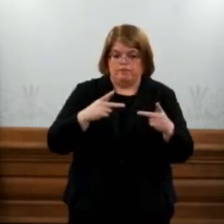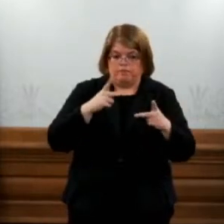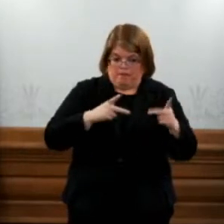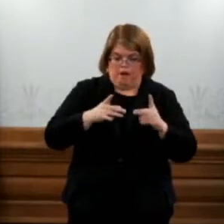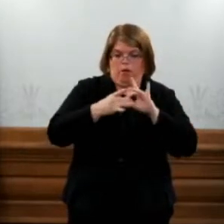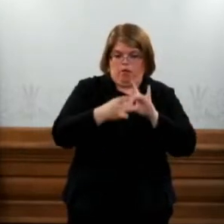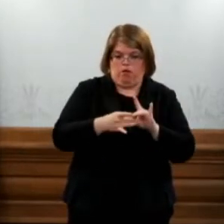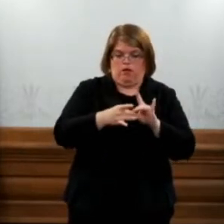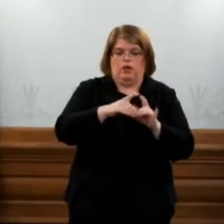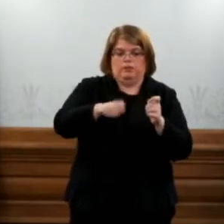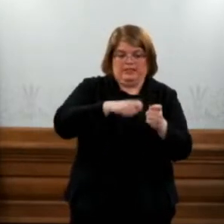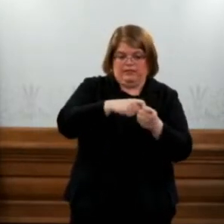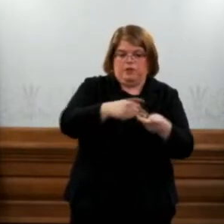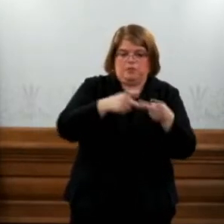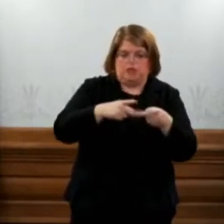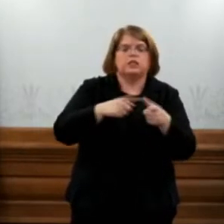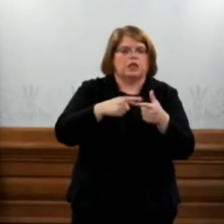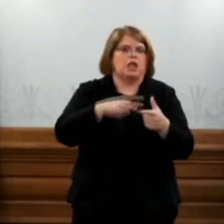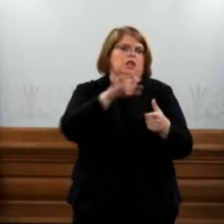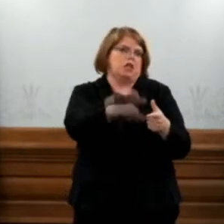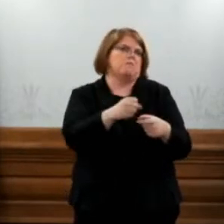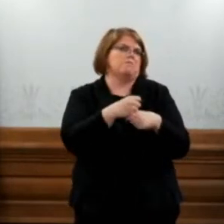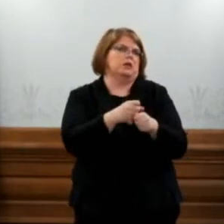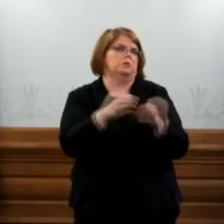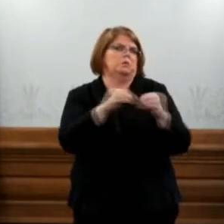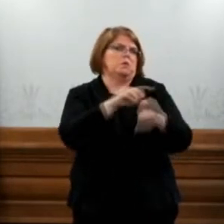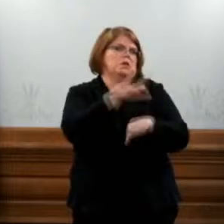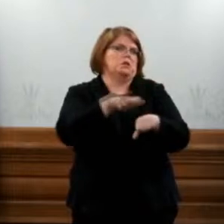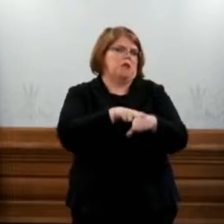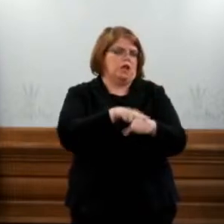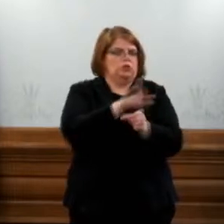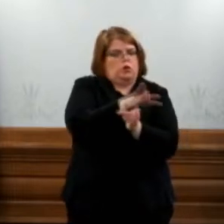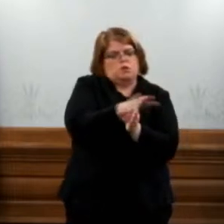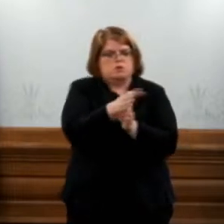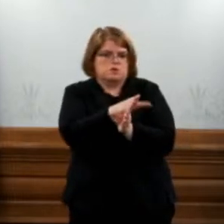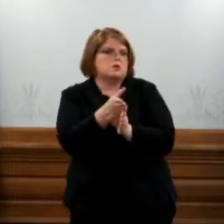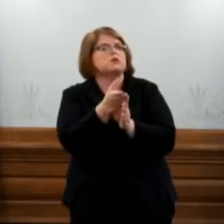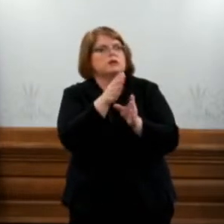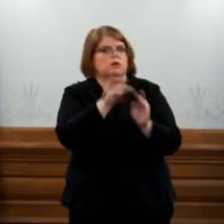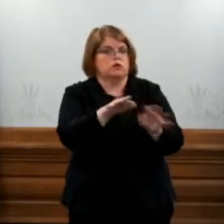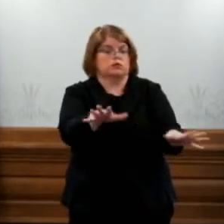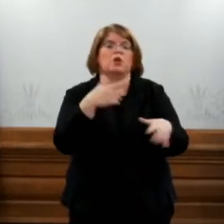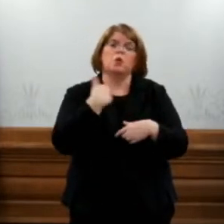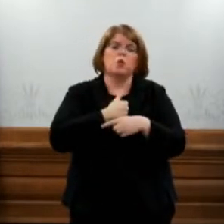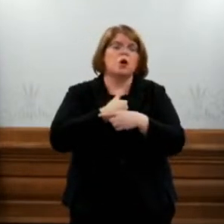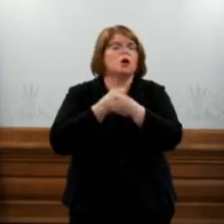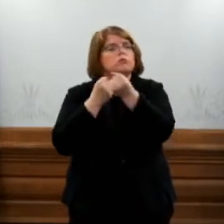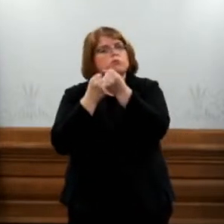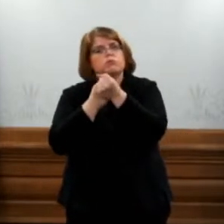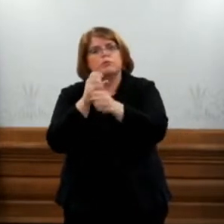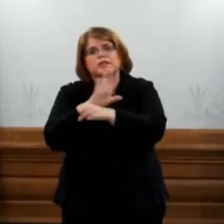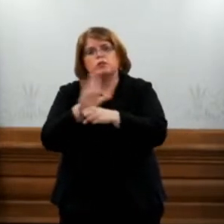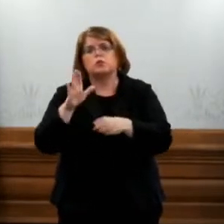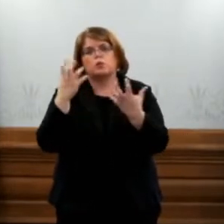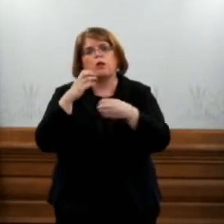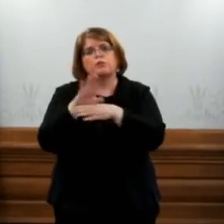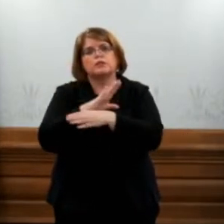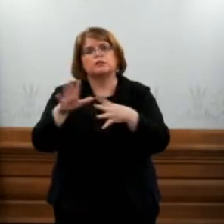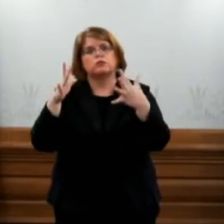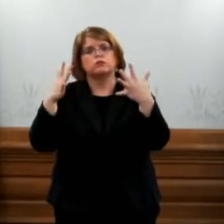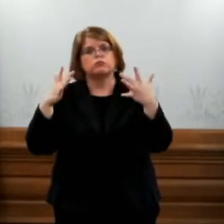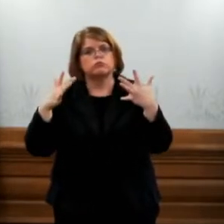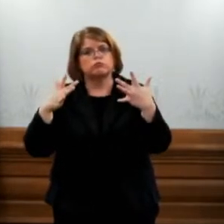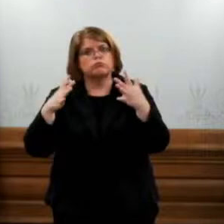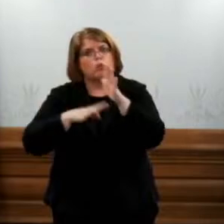with a natural break. We did 20. One of the things we're sensitive to is that we're pro-business. We want to help businesses thrive and to be safe places for